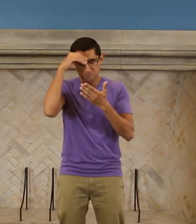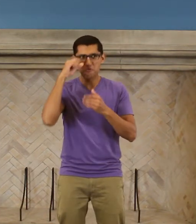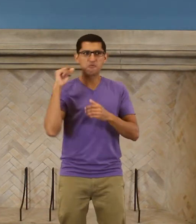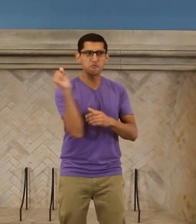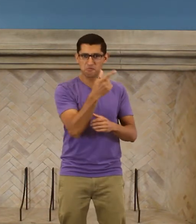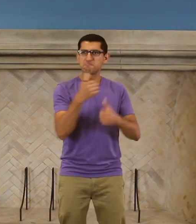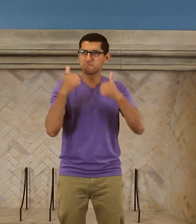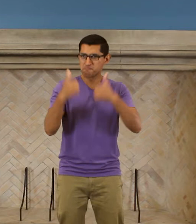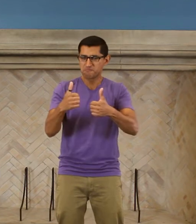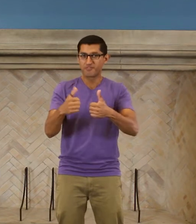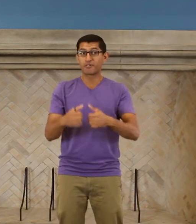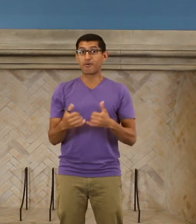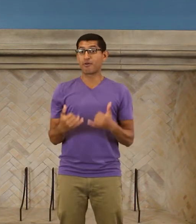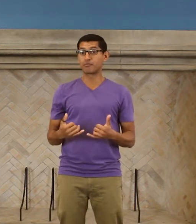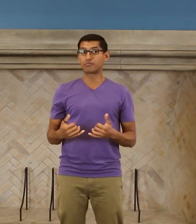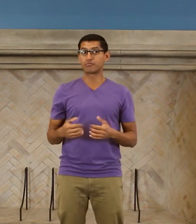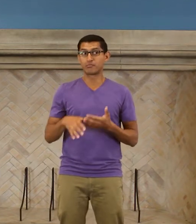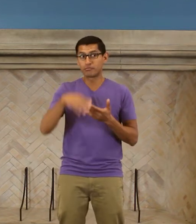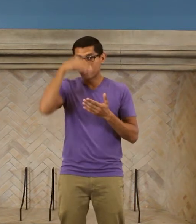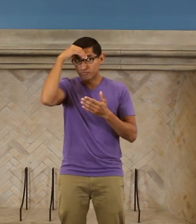sheep. And that's how I learned all the pictures.